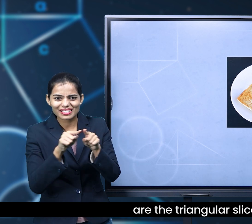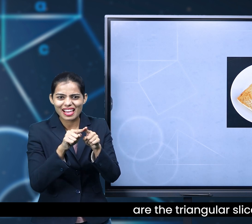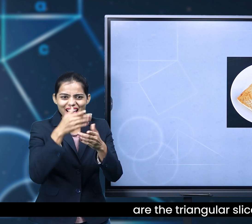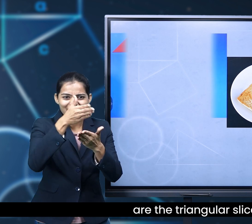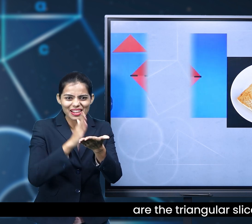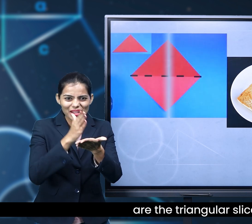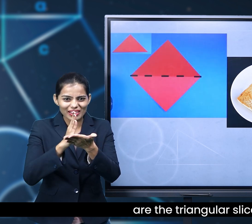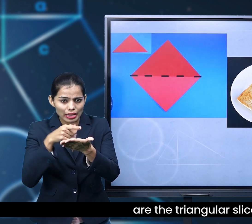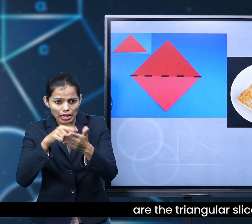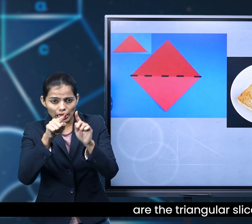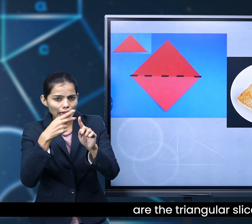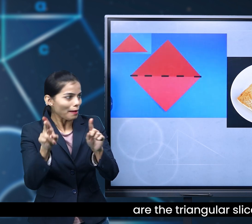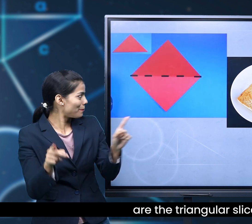bread,